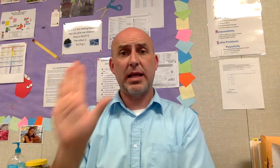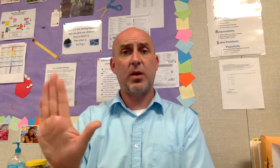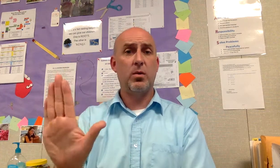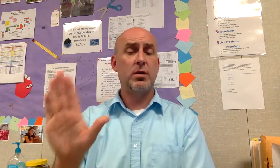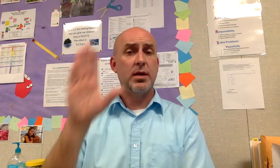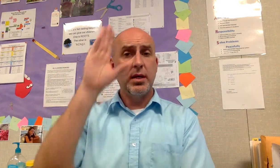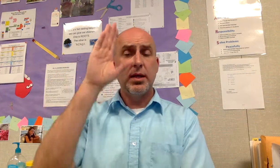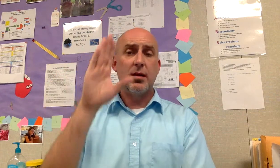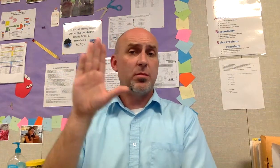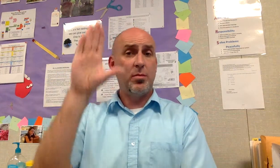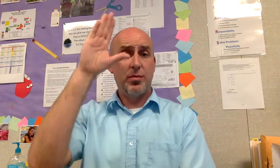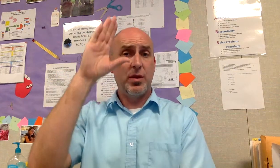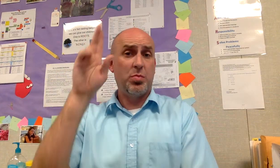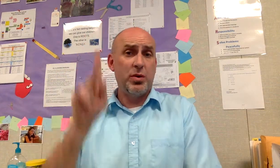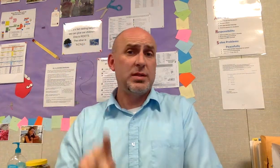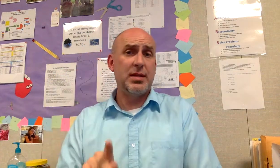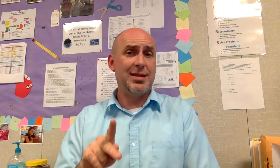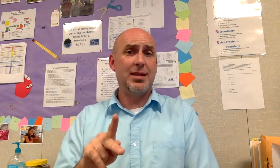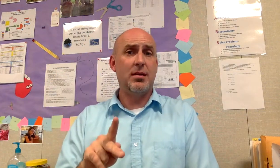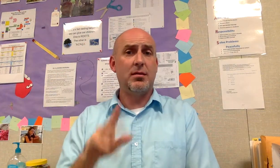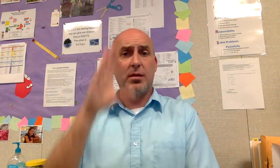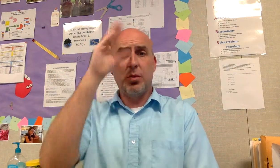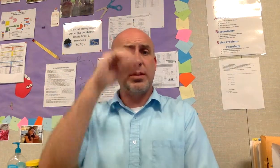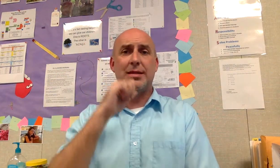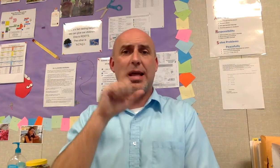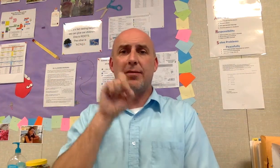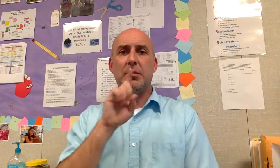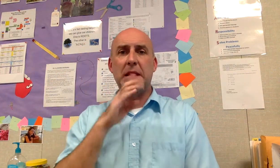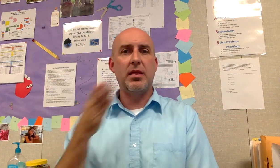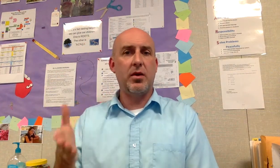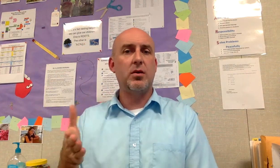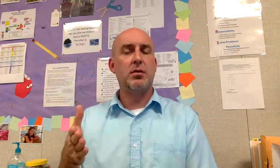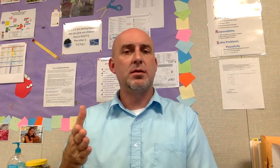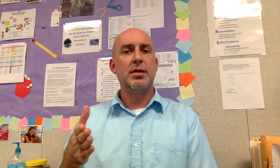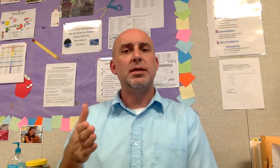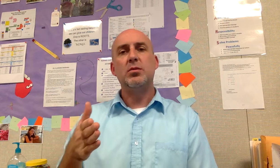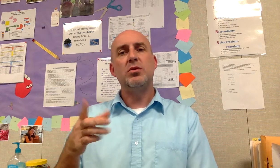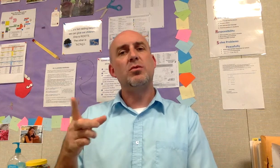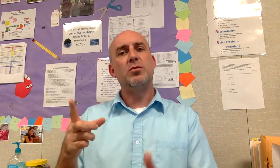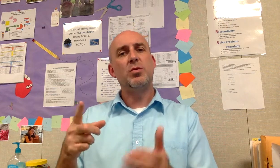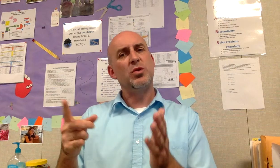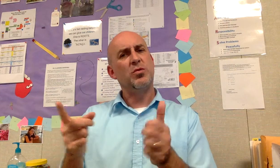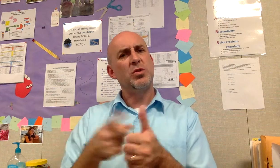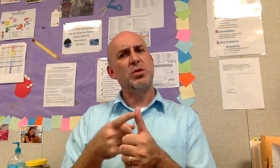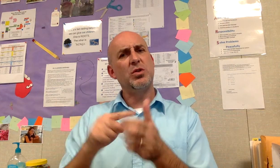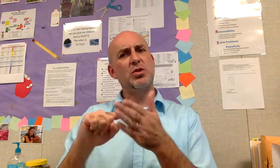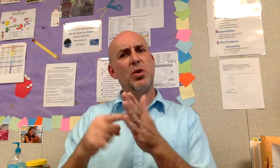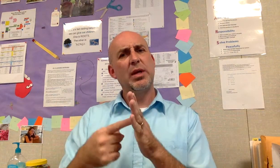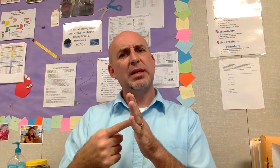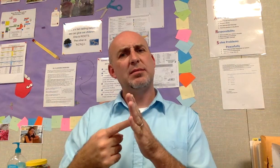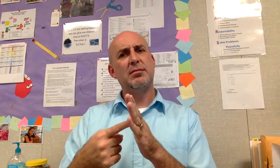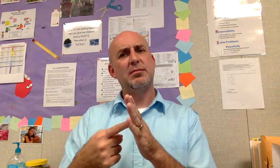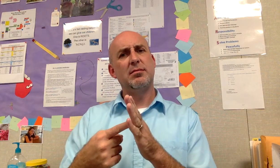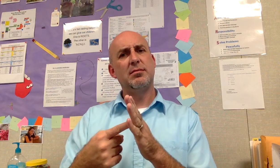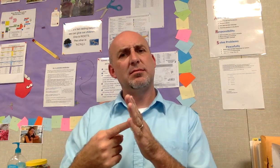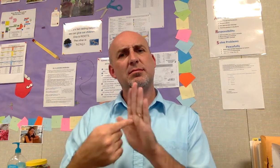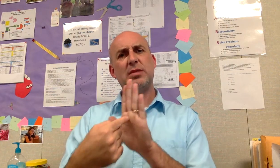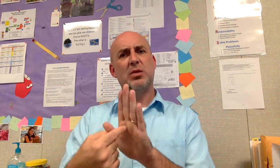out. The person, the boy doesn't have to be there. When you first start showing it, to